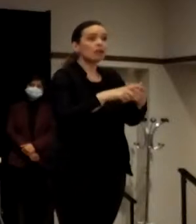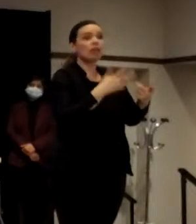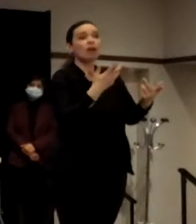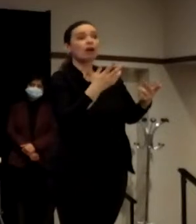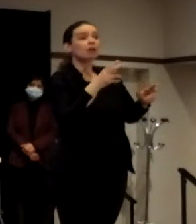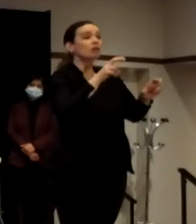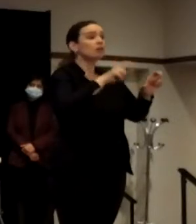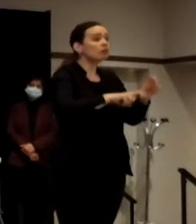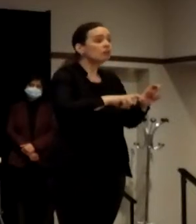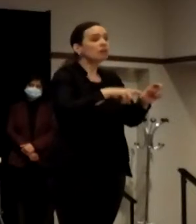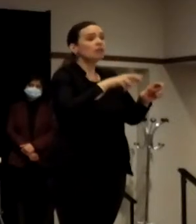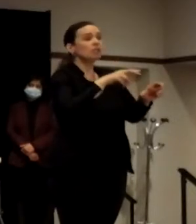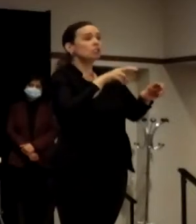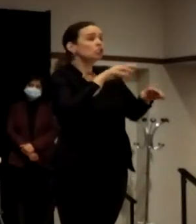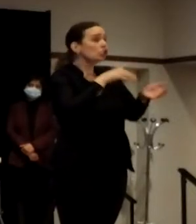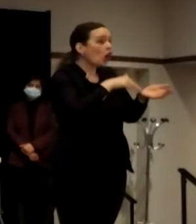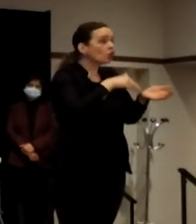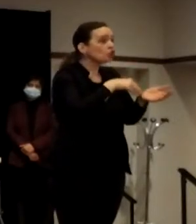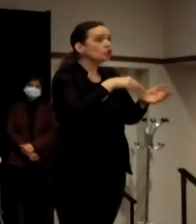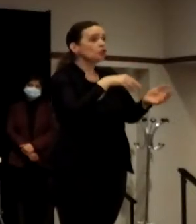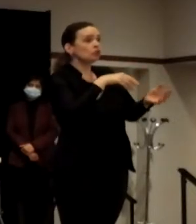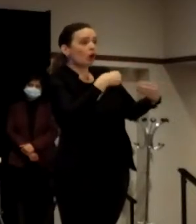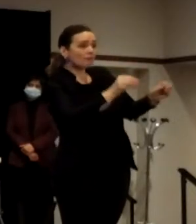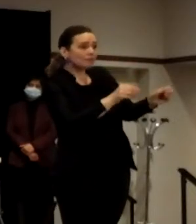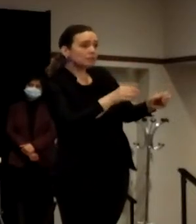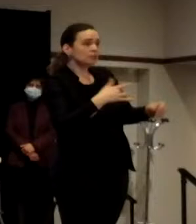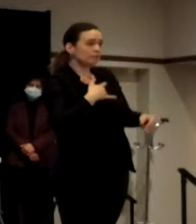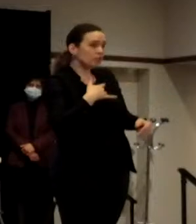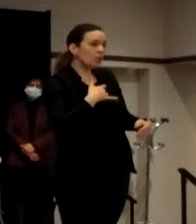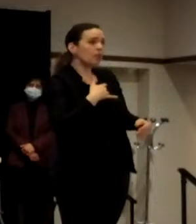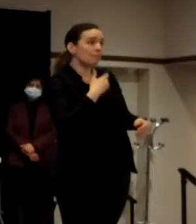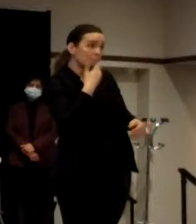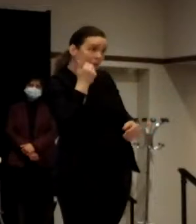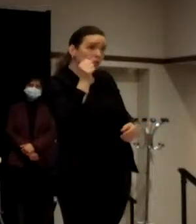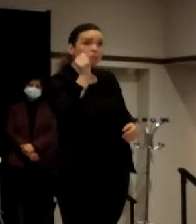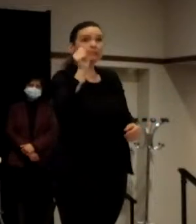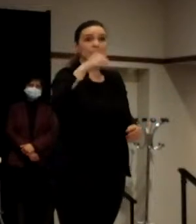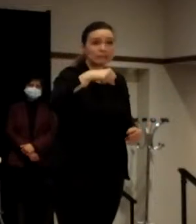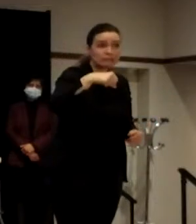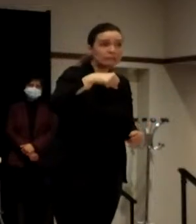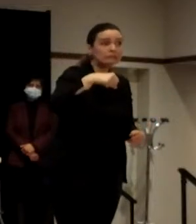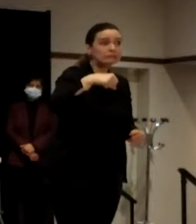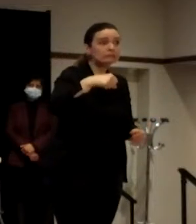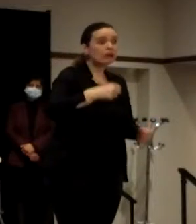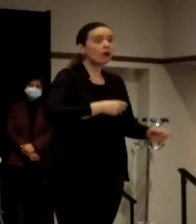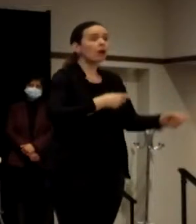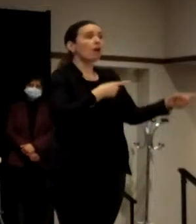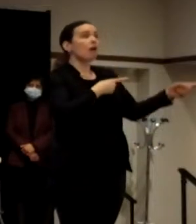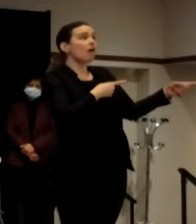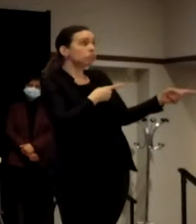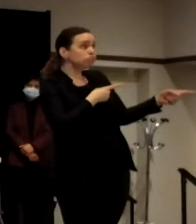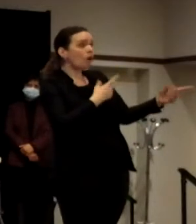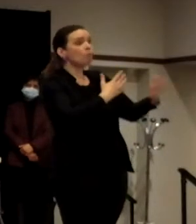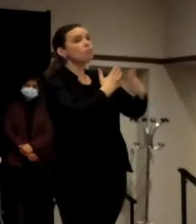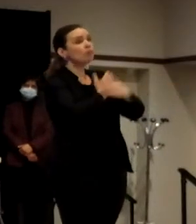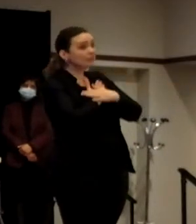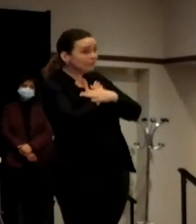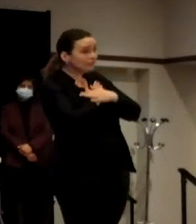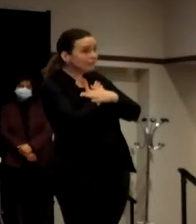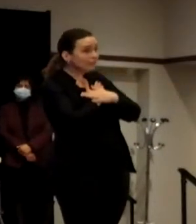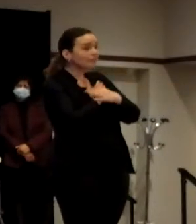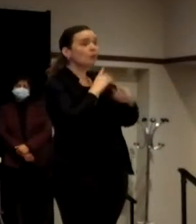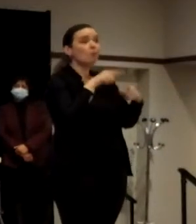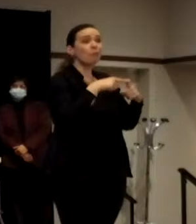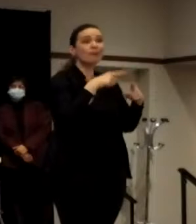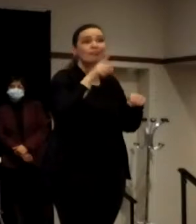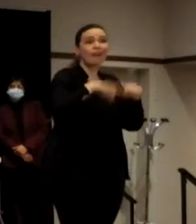of tests. But I feel better. A lot of rest. When you can't drive on weekends, there's not much you can do. I get dropped off, and my family